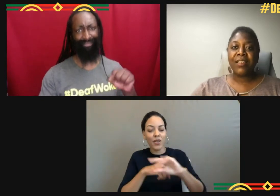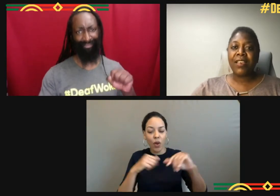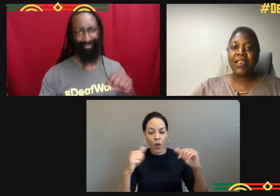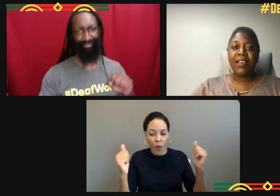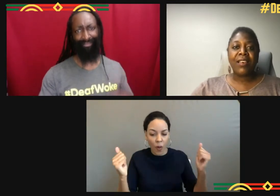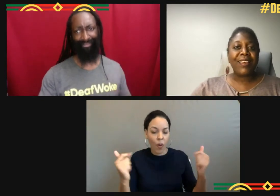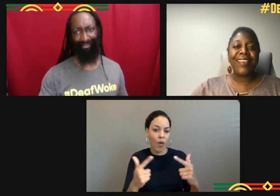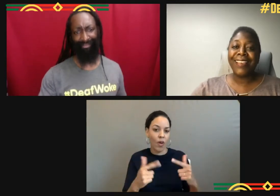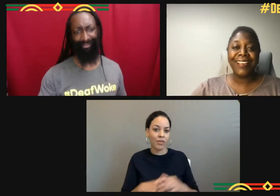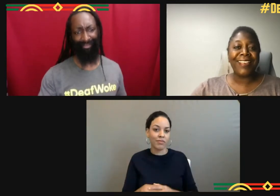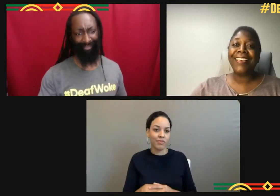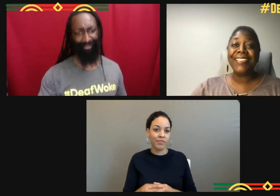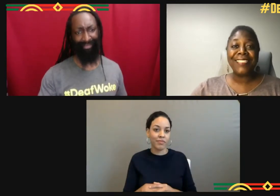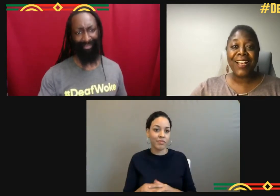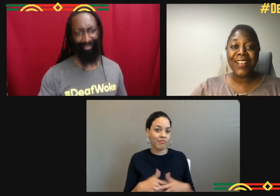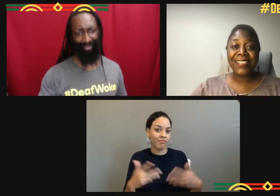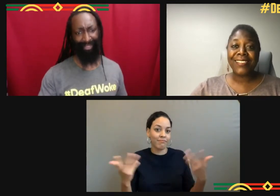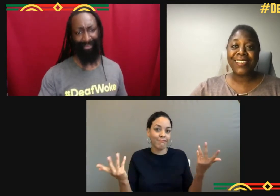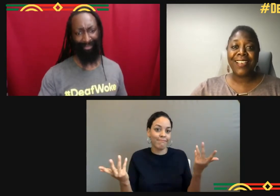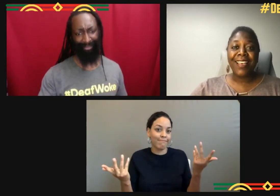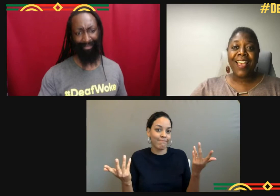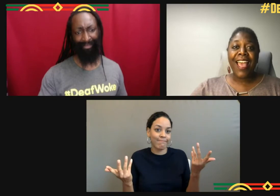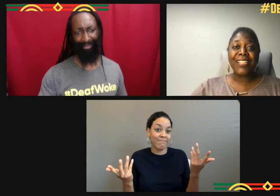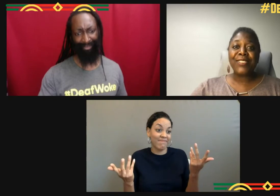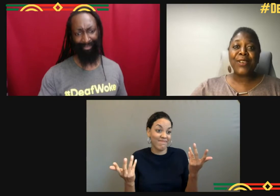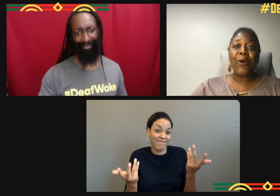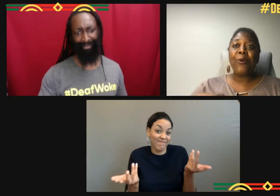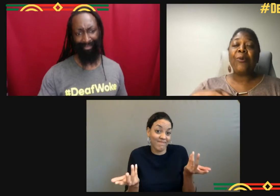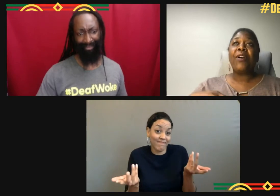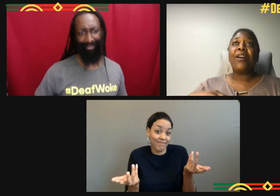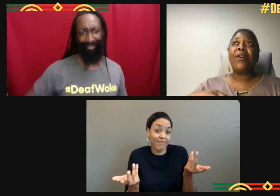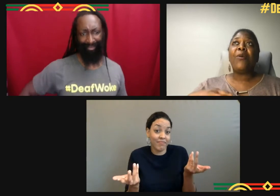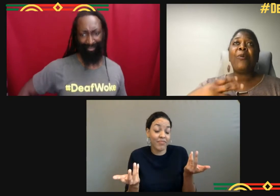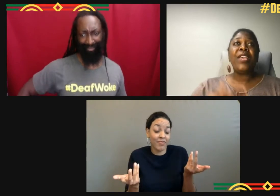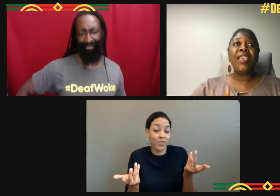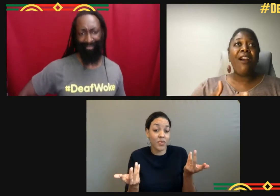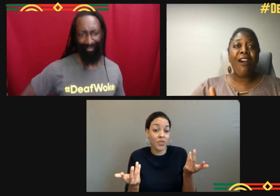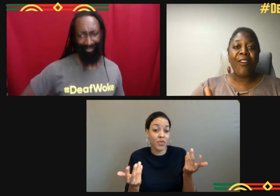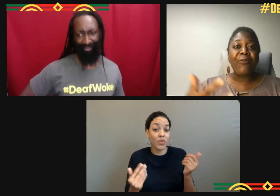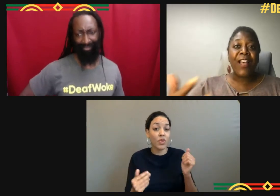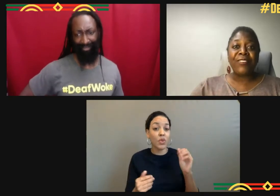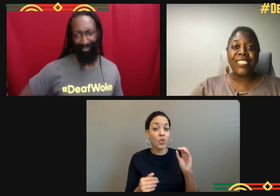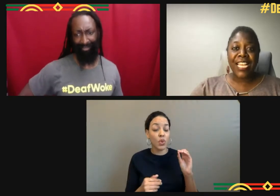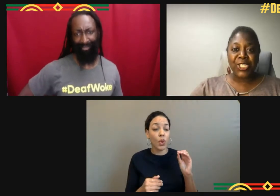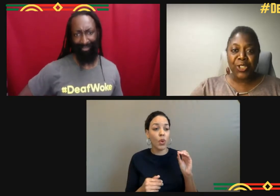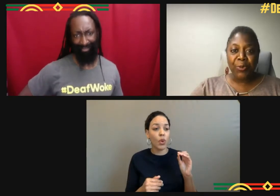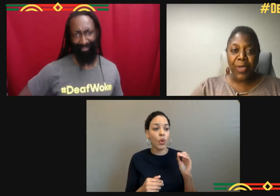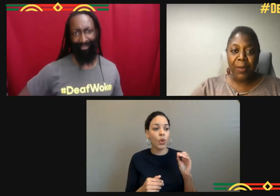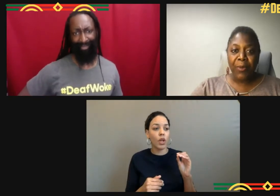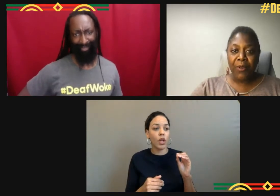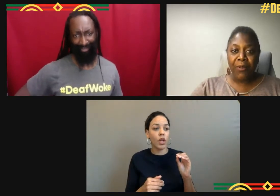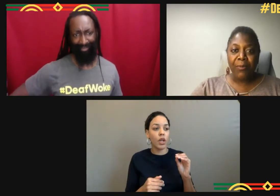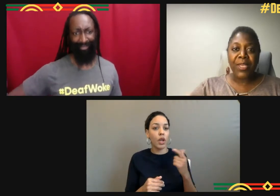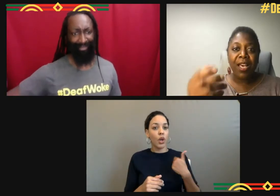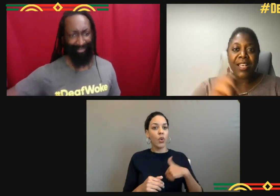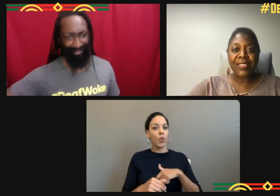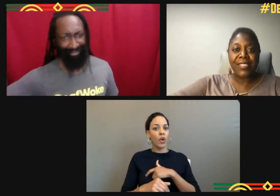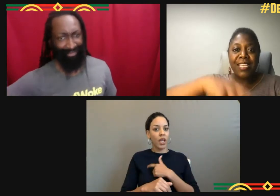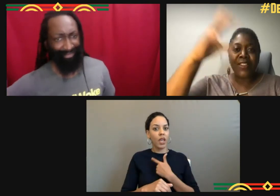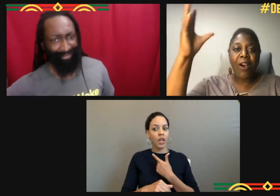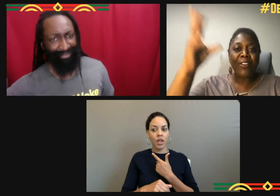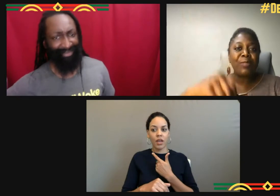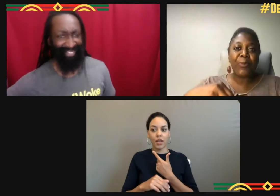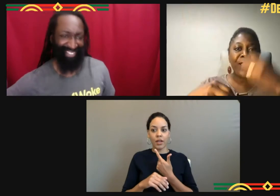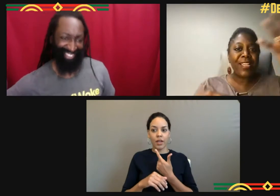does. It does. And so we are foundational people